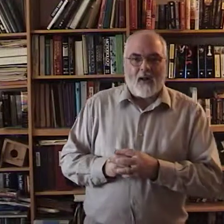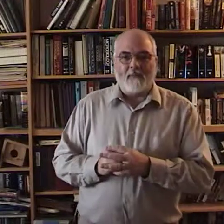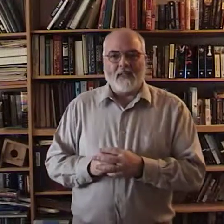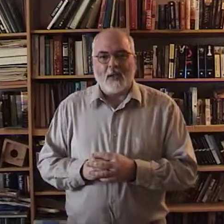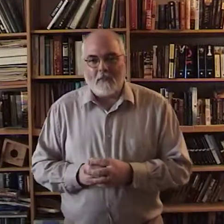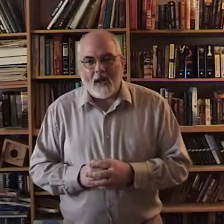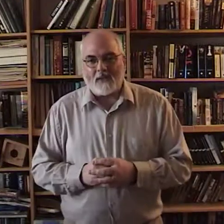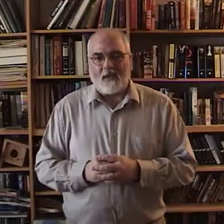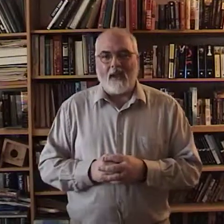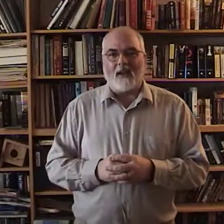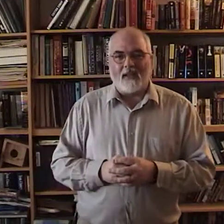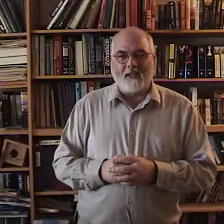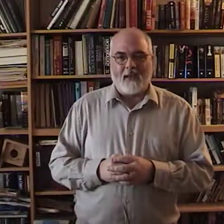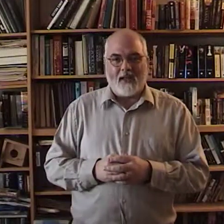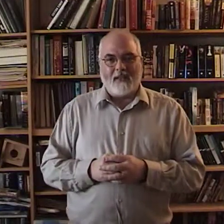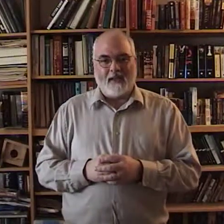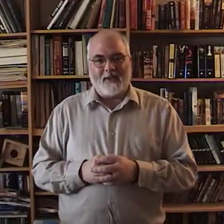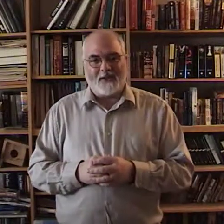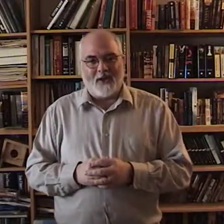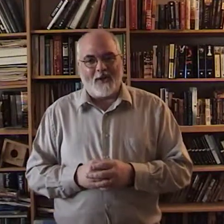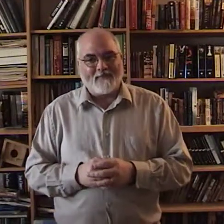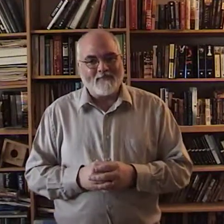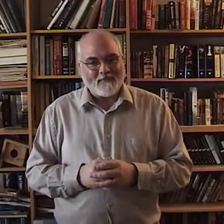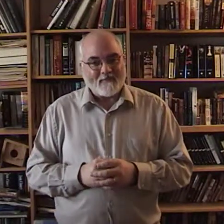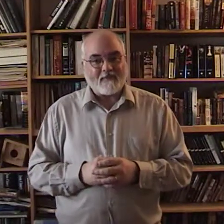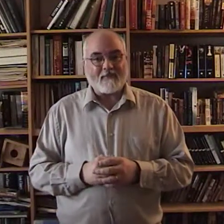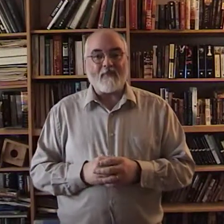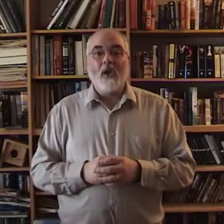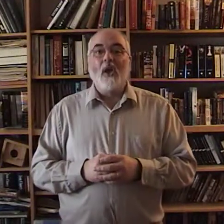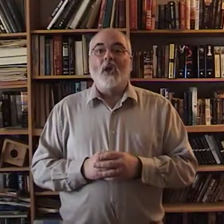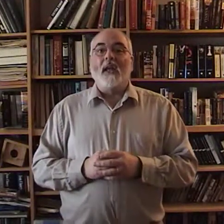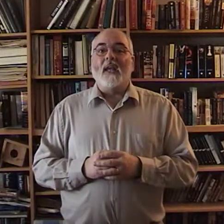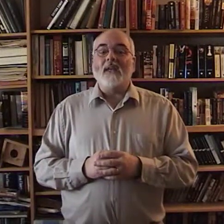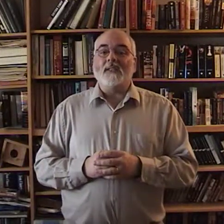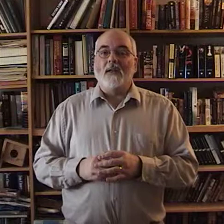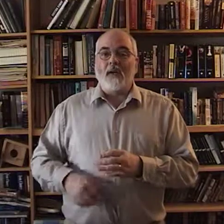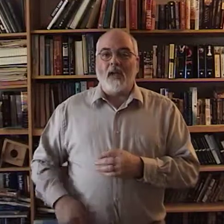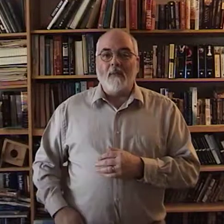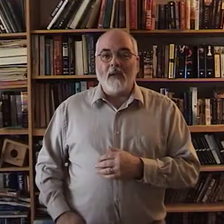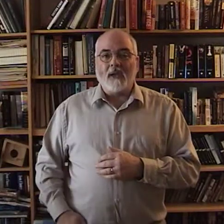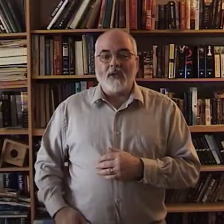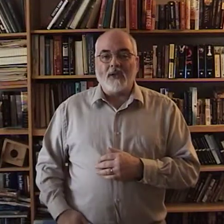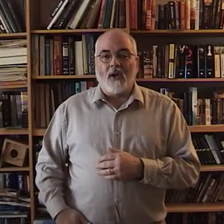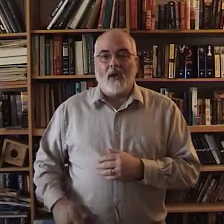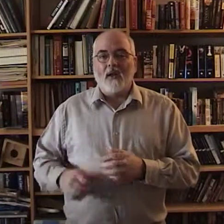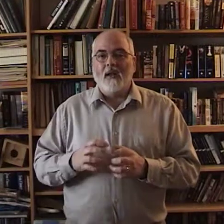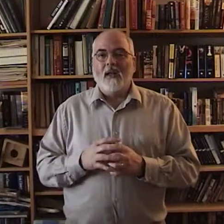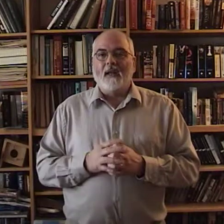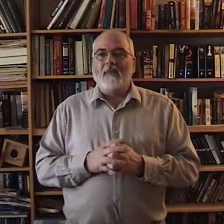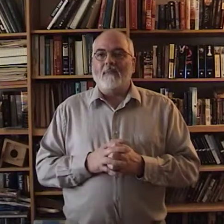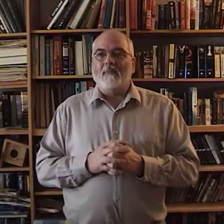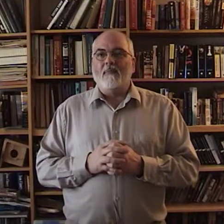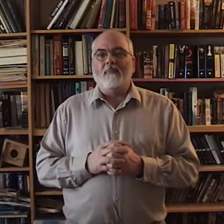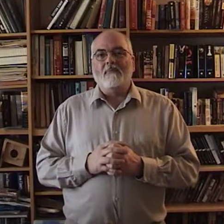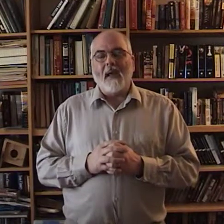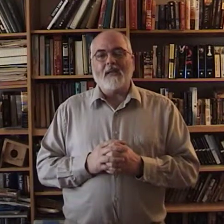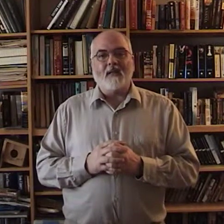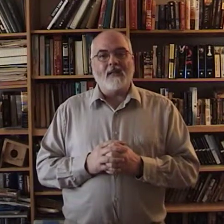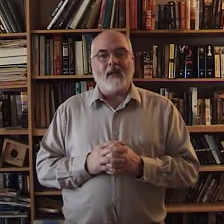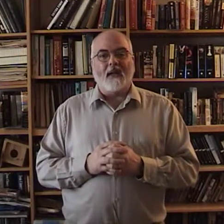my soapbox on that, let's go ahead and get into the song. He Still Came is a song that basically says